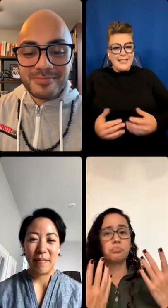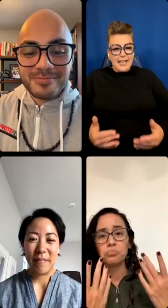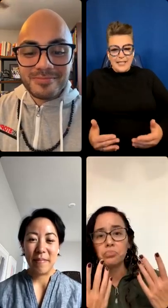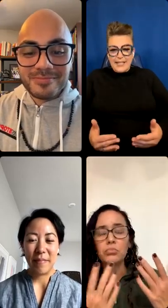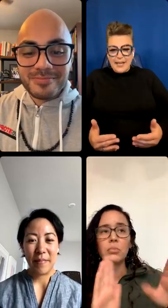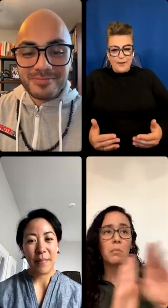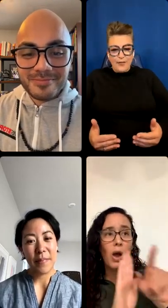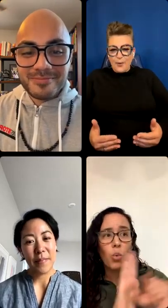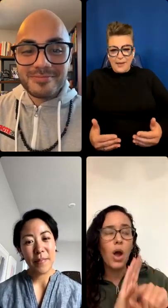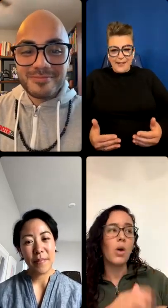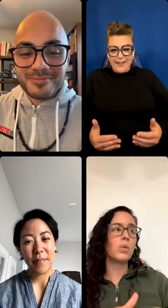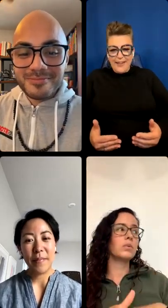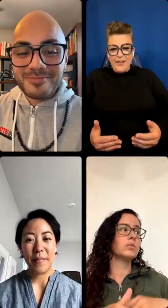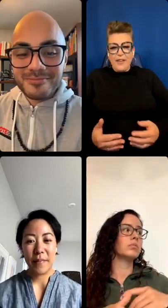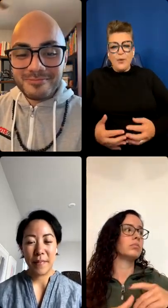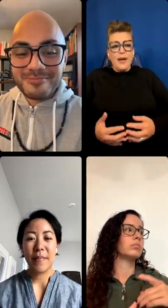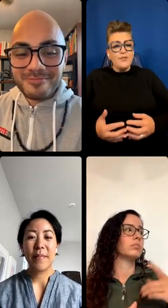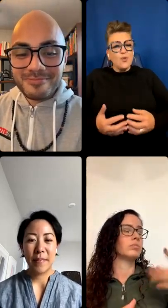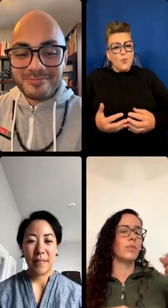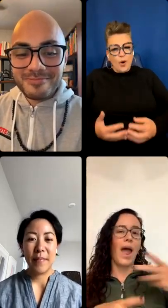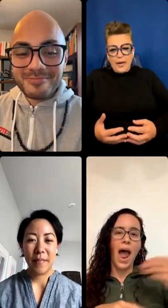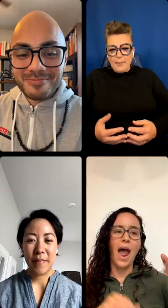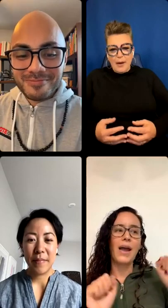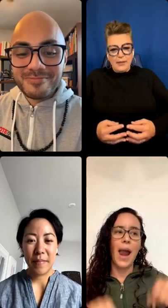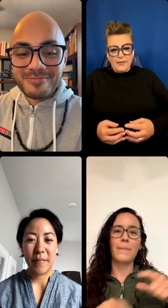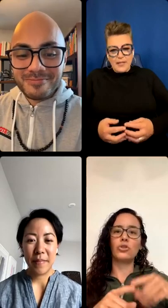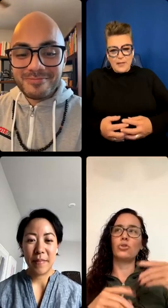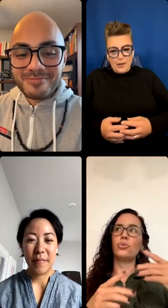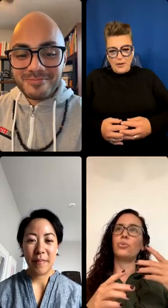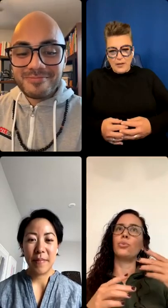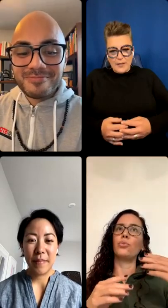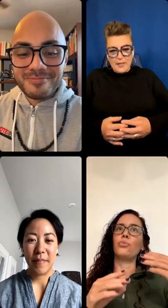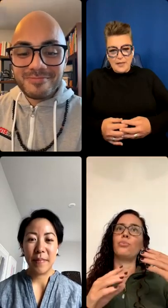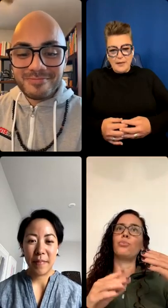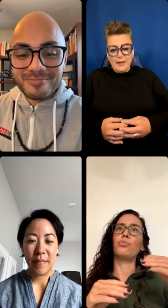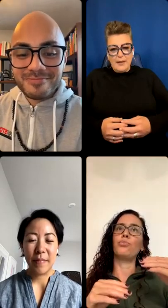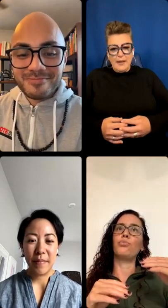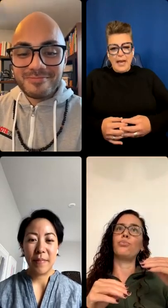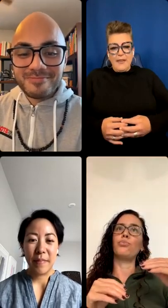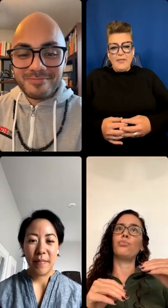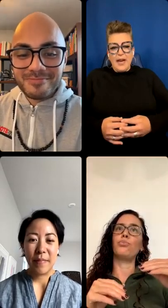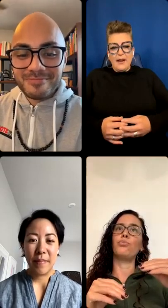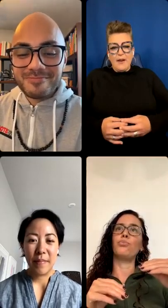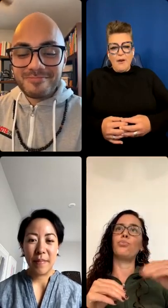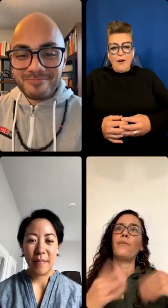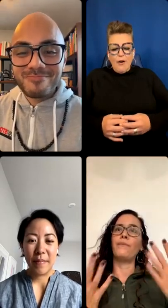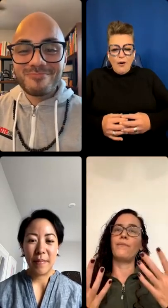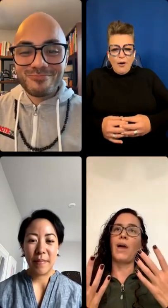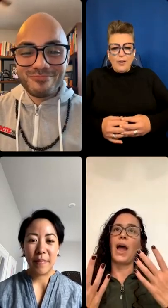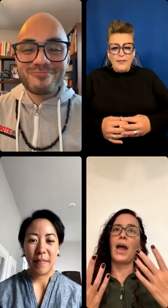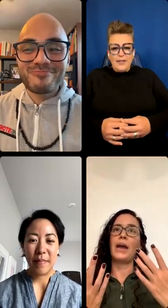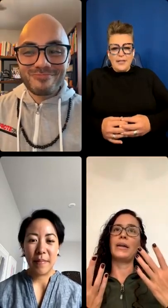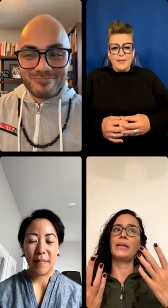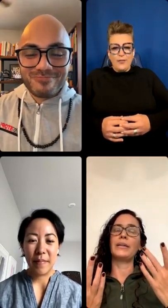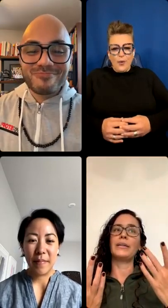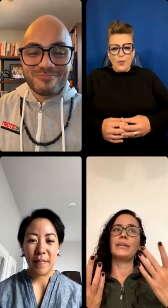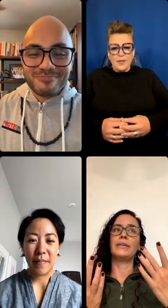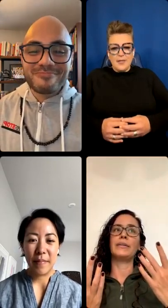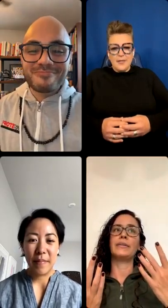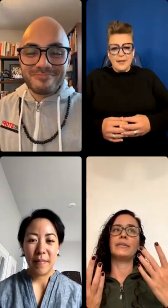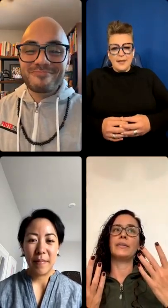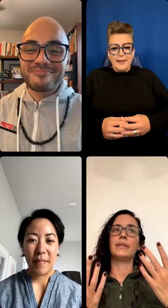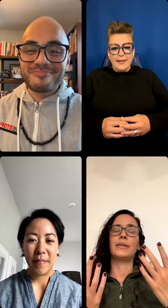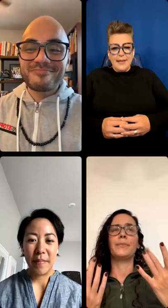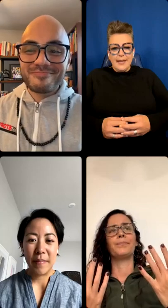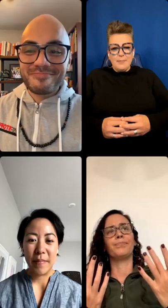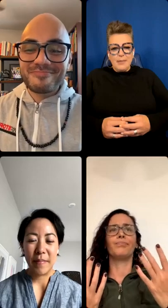about identity affirming. They don't have to worry about lived experience. And that all of these